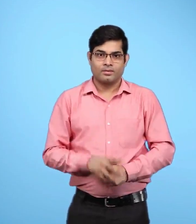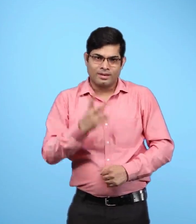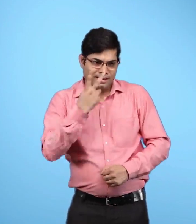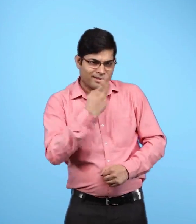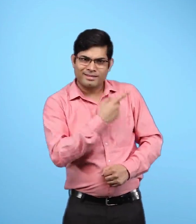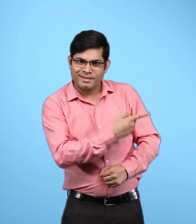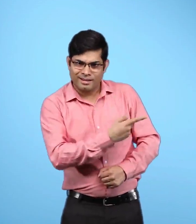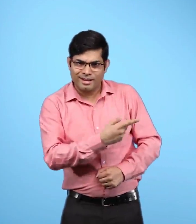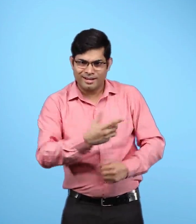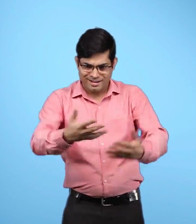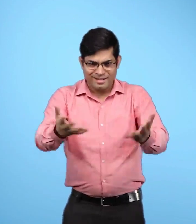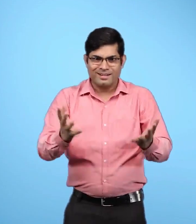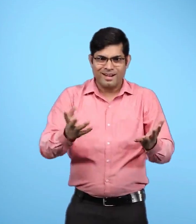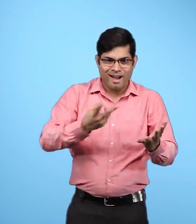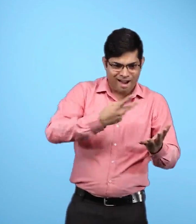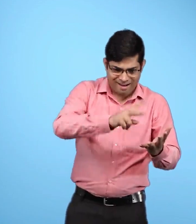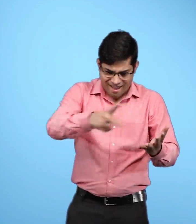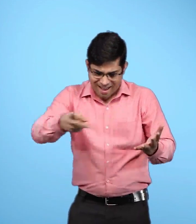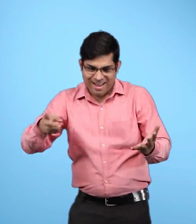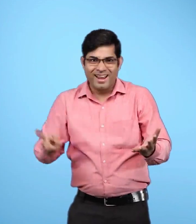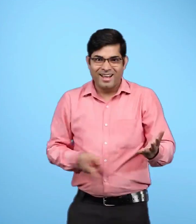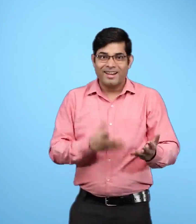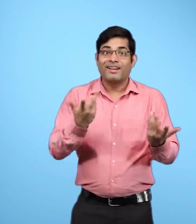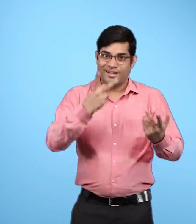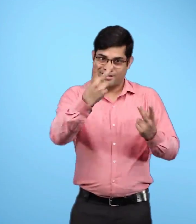Look at them and find out what the different fruits are.